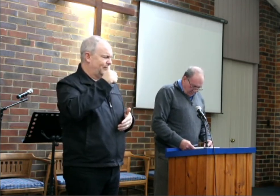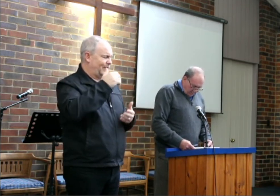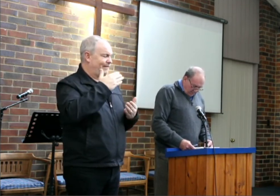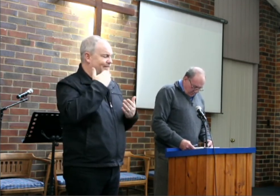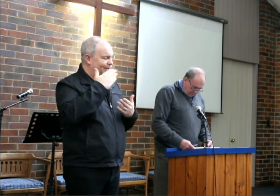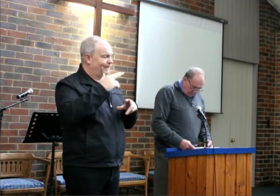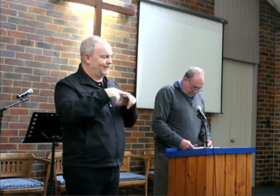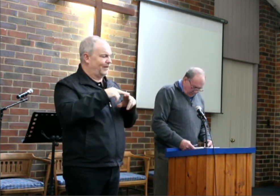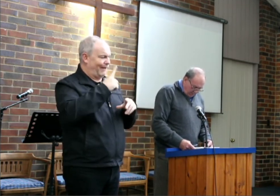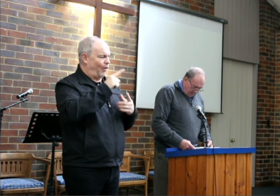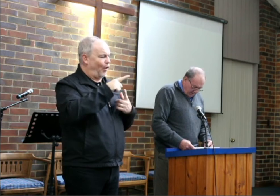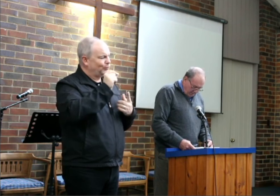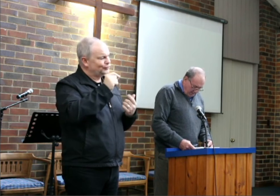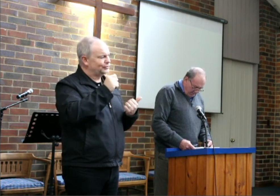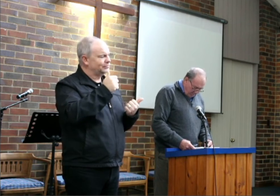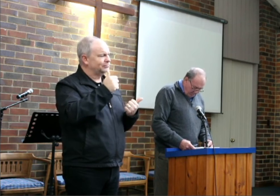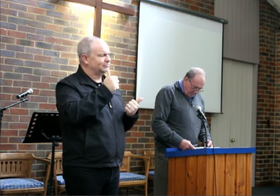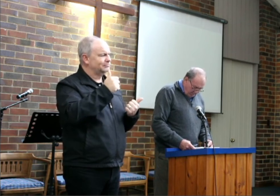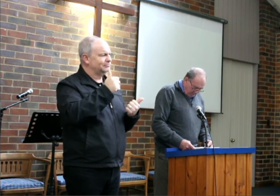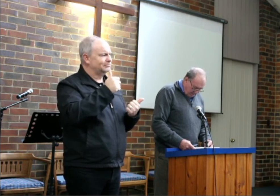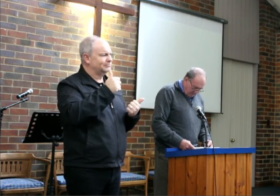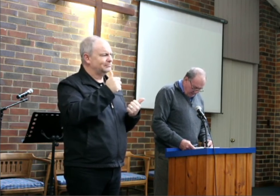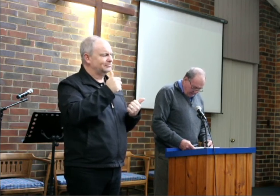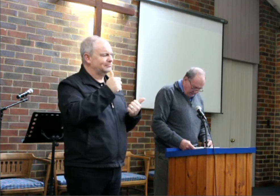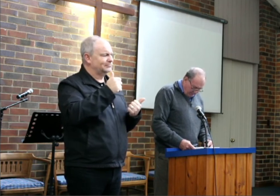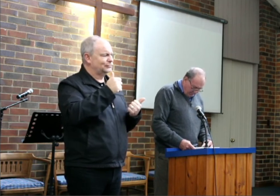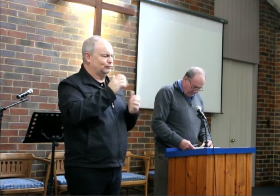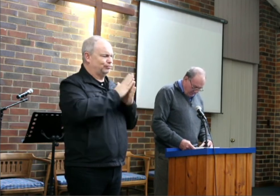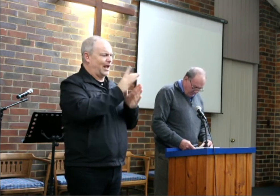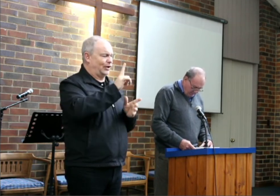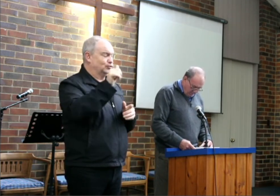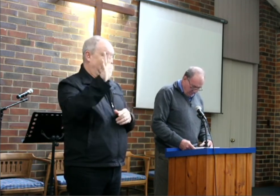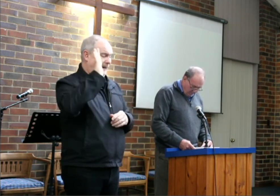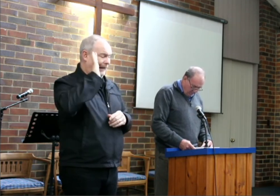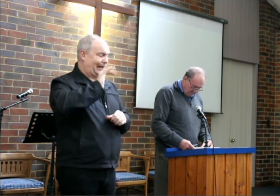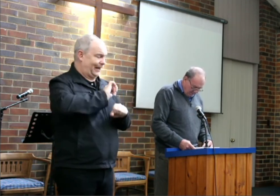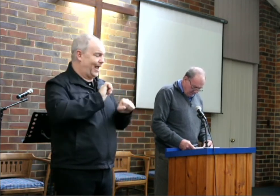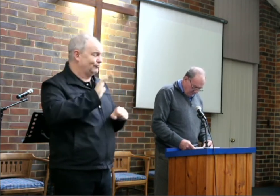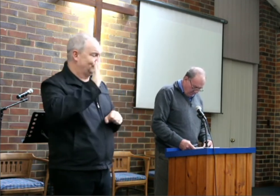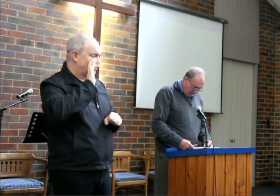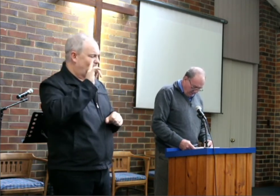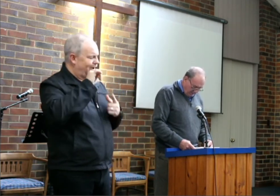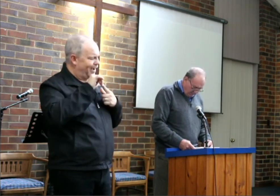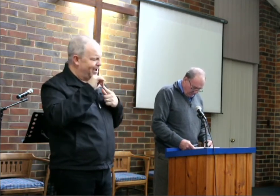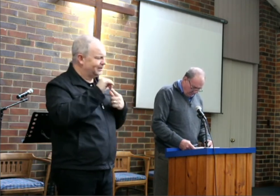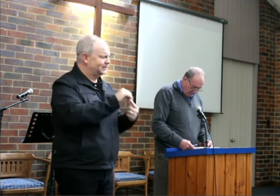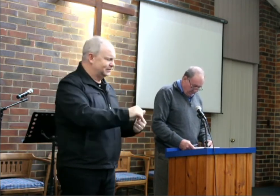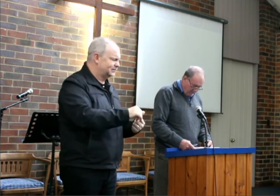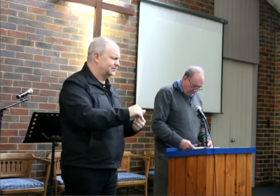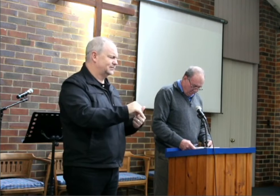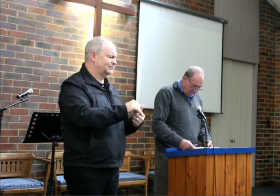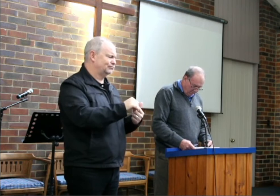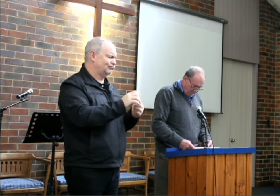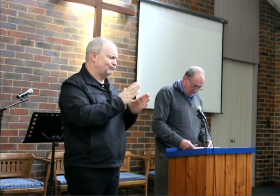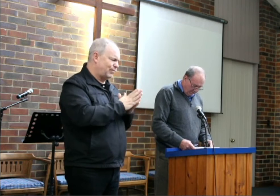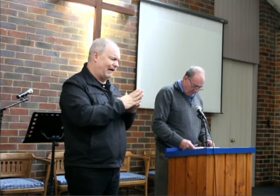Father, that we have this opportunity to pray. We know that you'll hear our prayers. We pray that you'll answer them, and that we pray that we can just pray